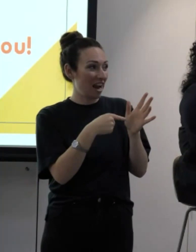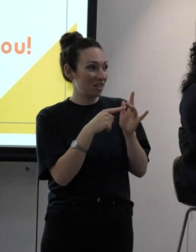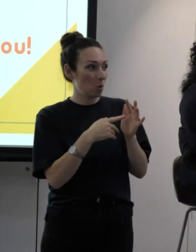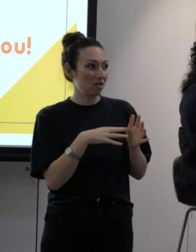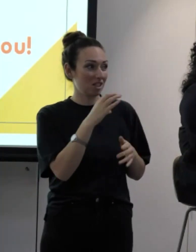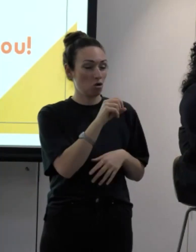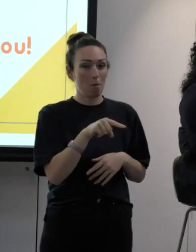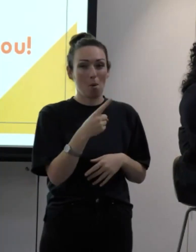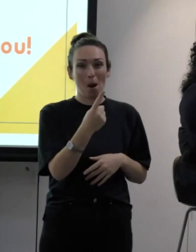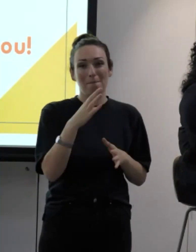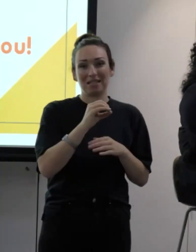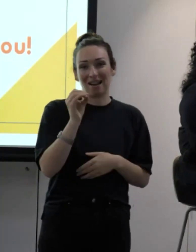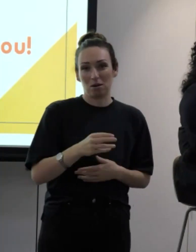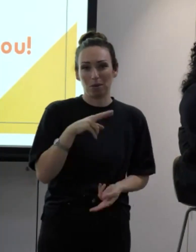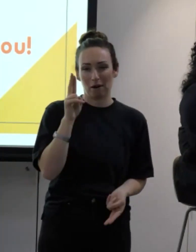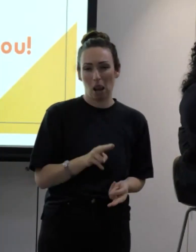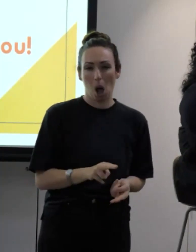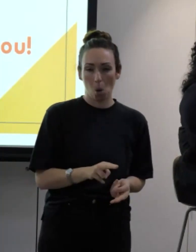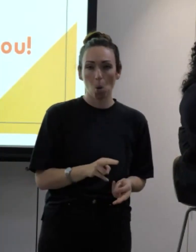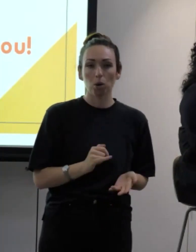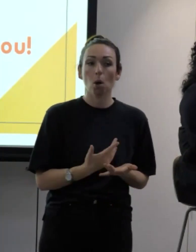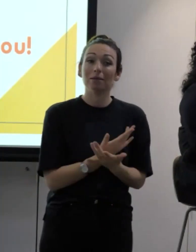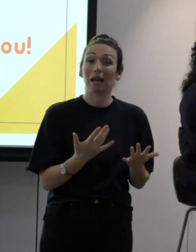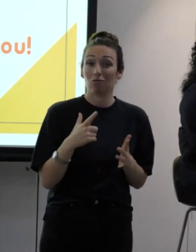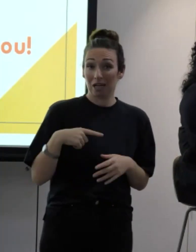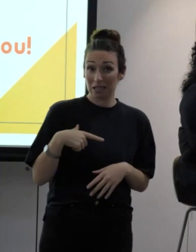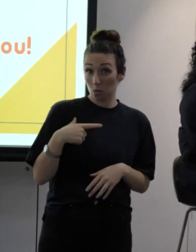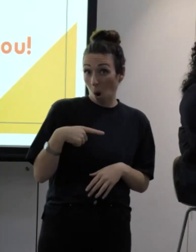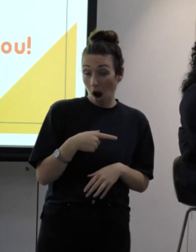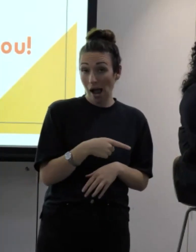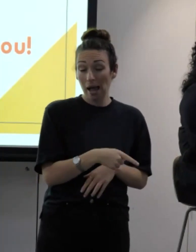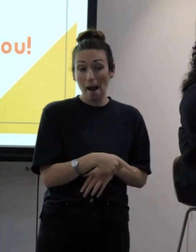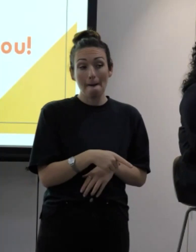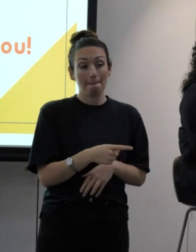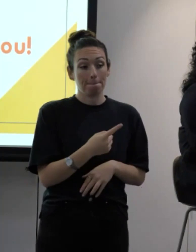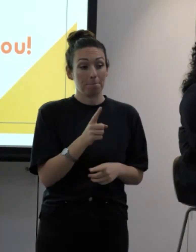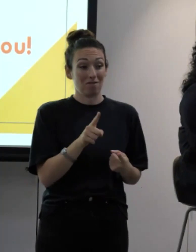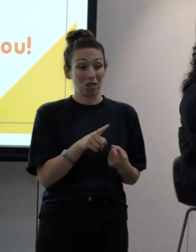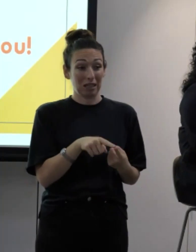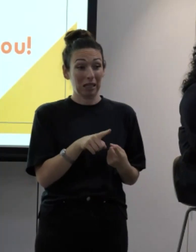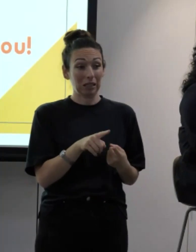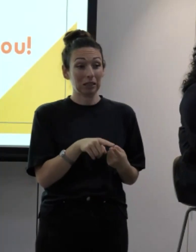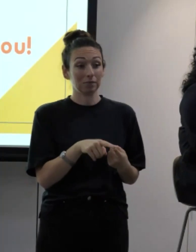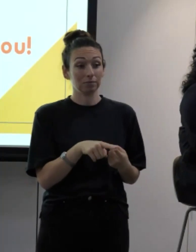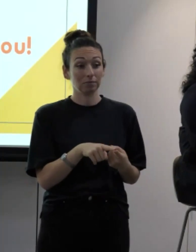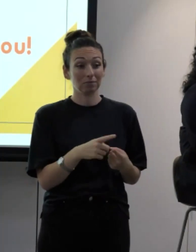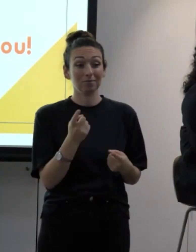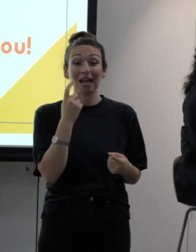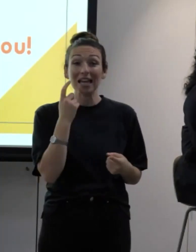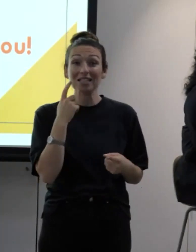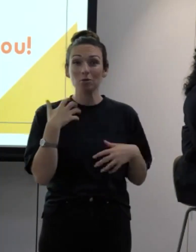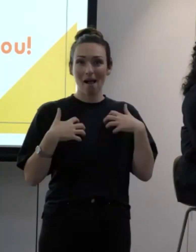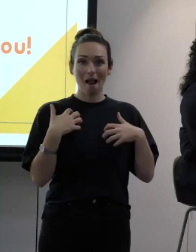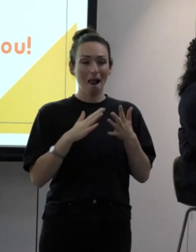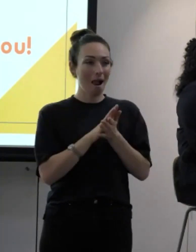very low. And there's a lot of reasons. There are a lot of reasons for that. One being that it's very easy to get